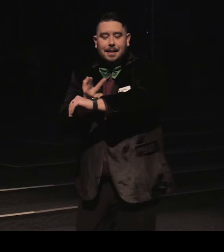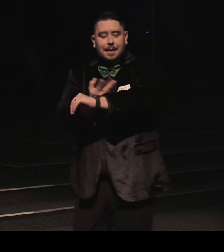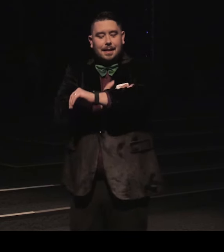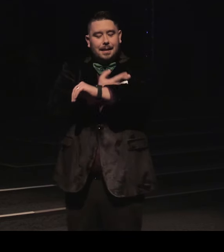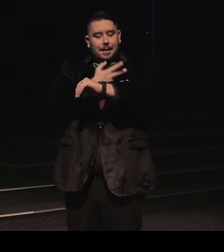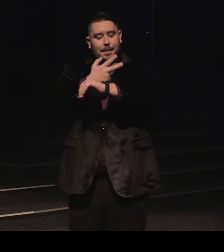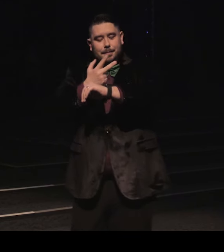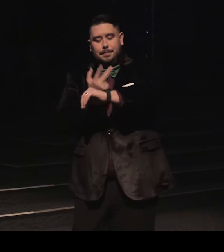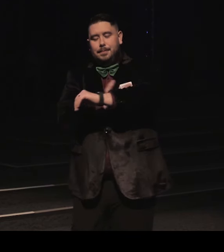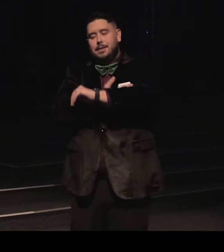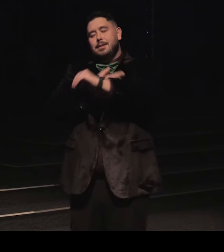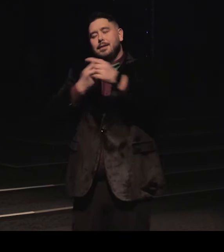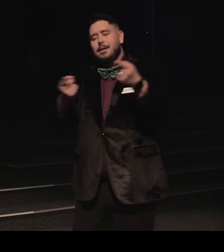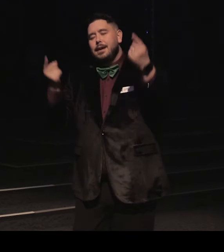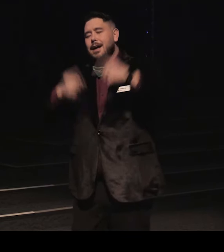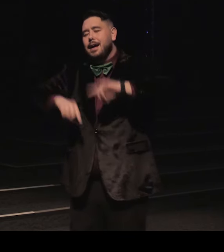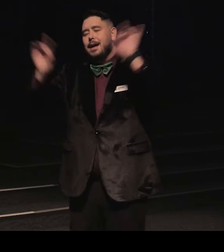keeping their